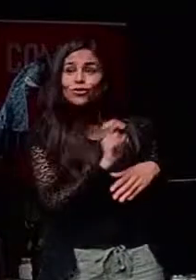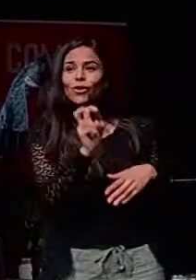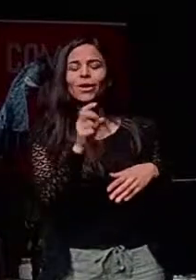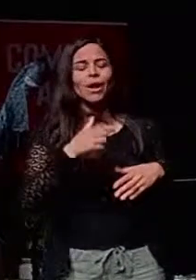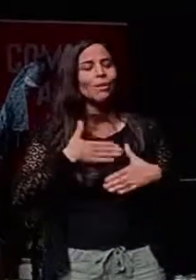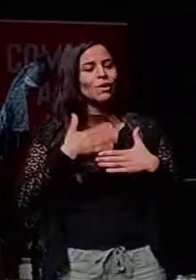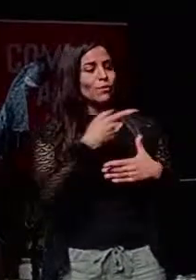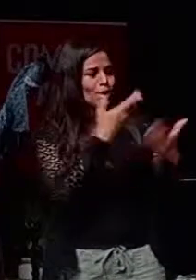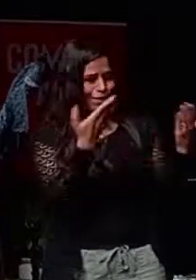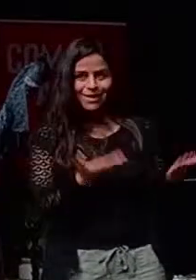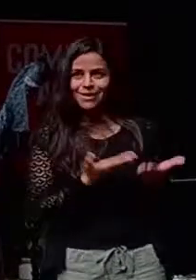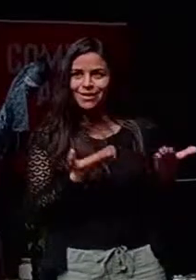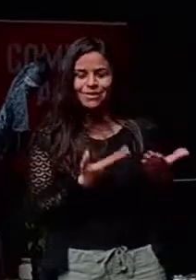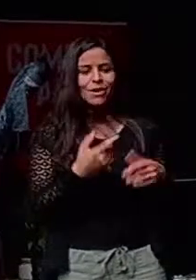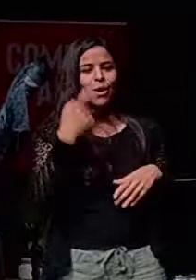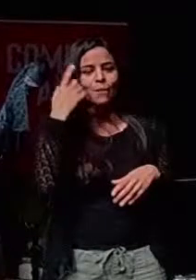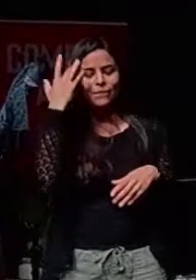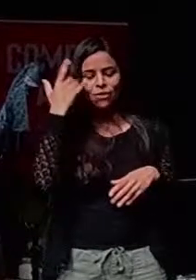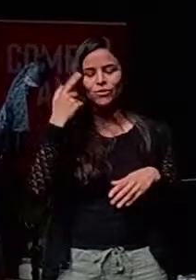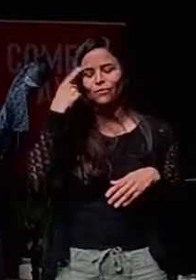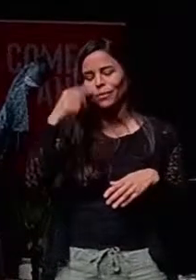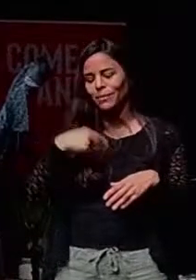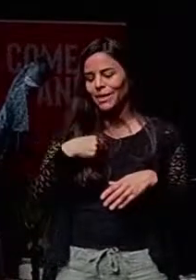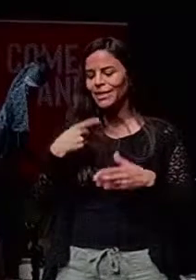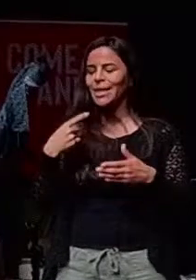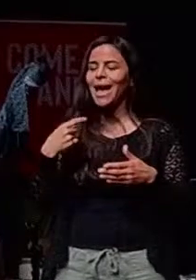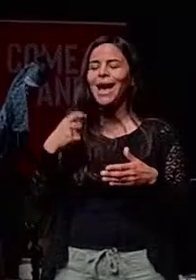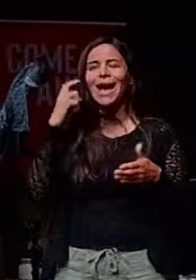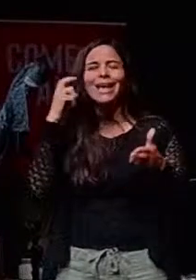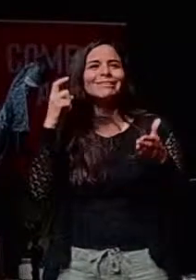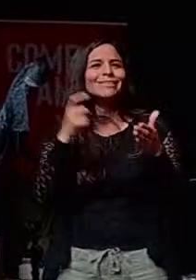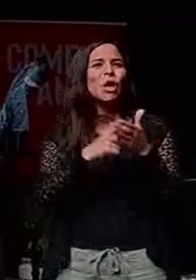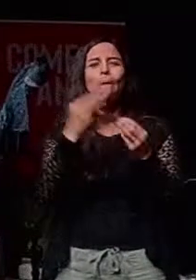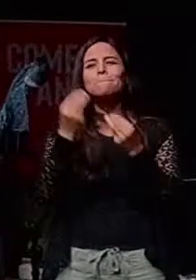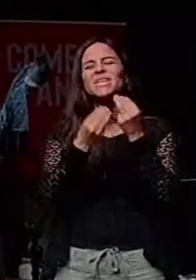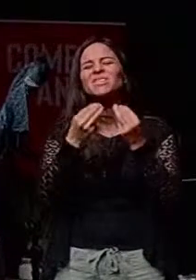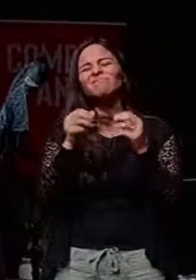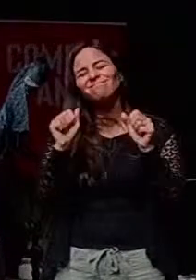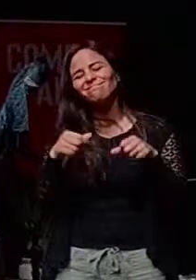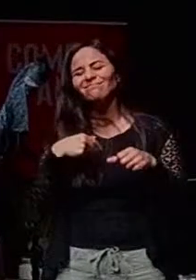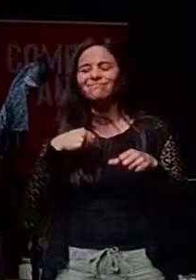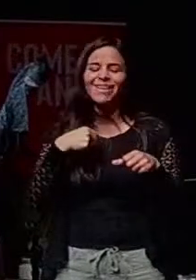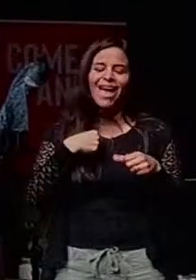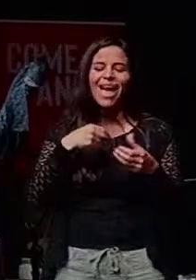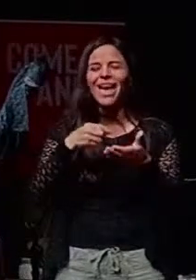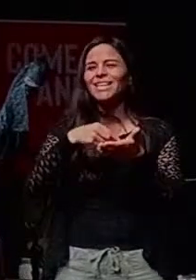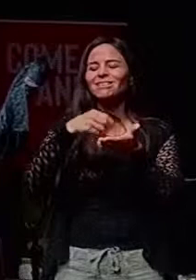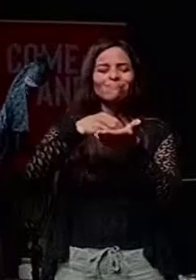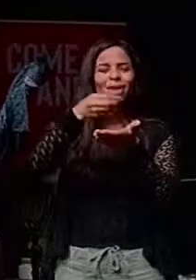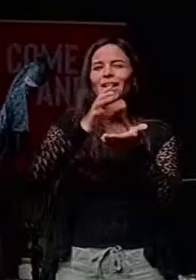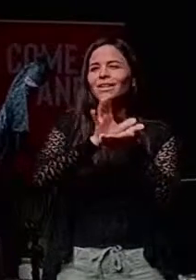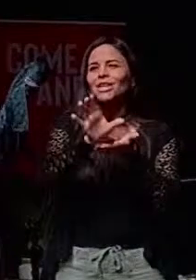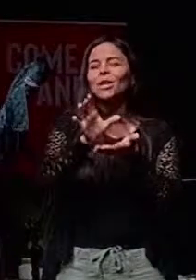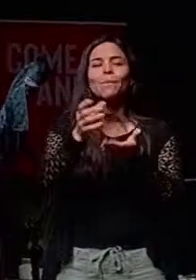really grateful that you're here because I know for me personally, sometimes I can hear missions and I'm like, yeah, okay, I'll give some money and hopefully it helps something. But to see that